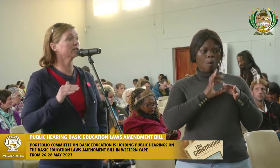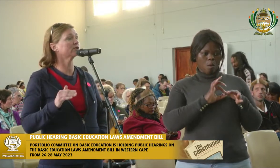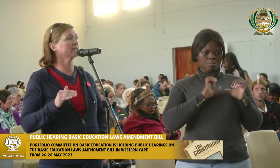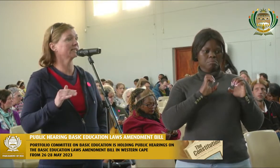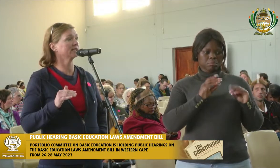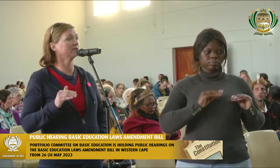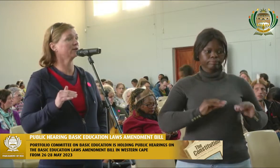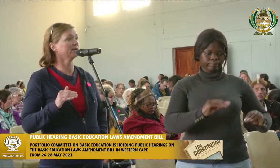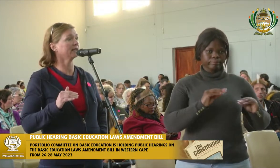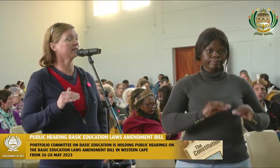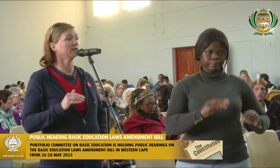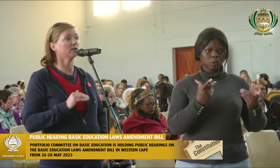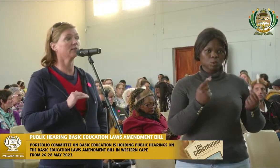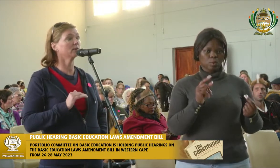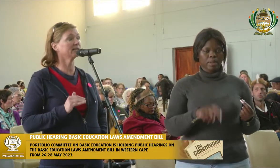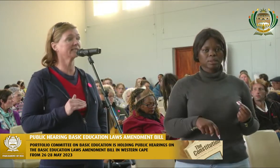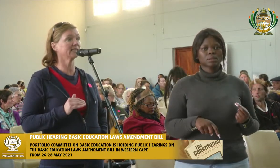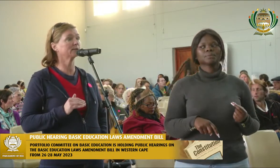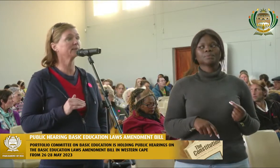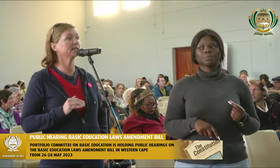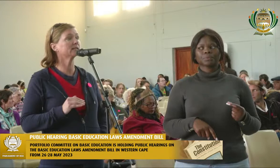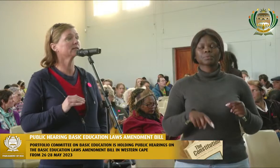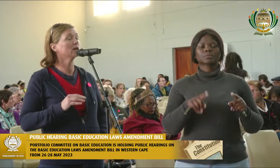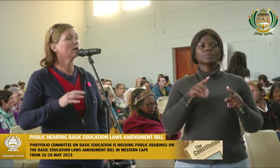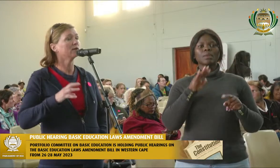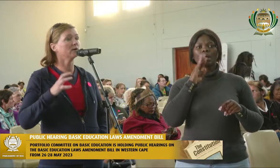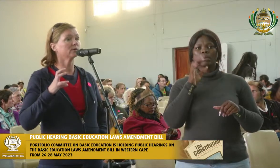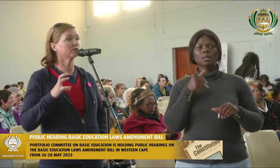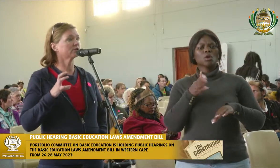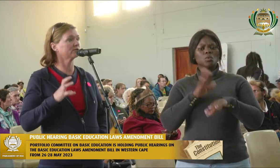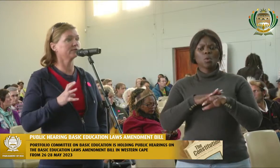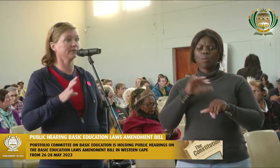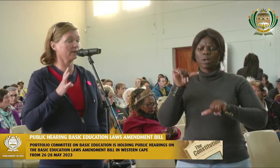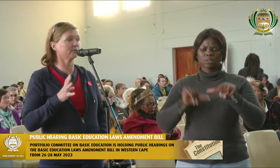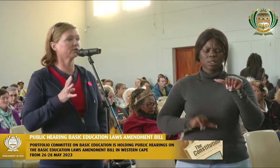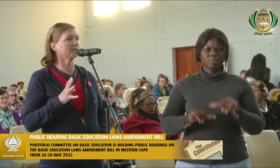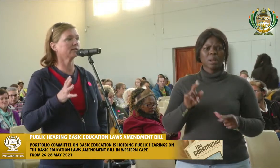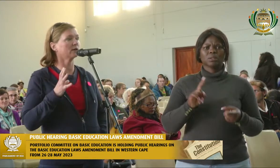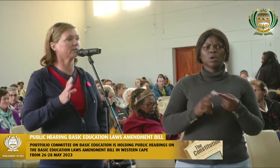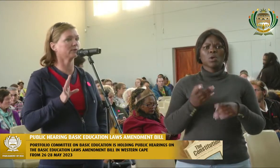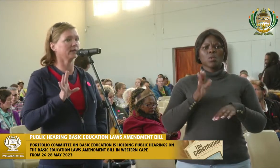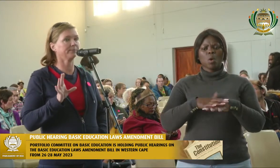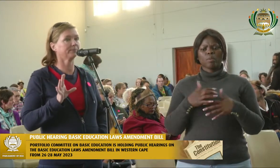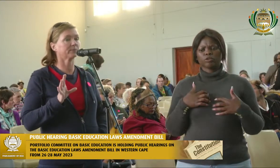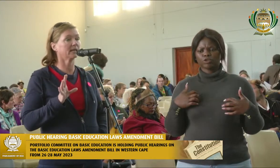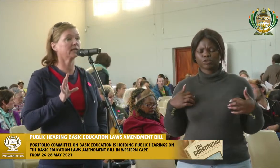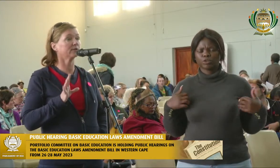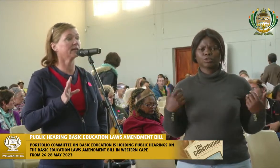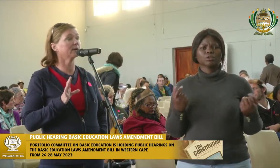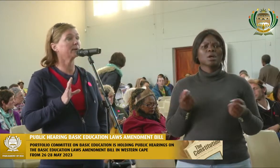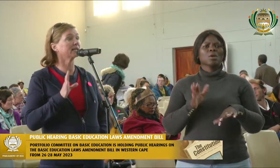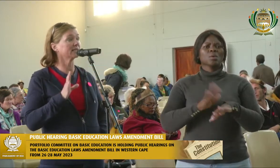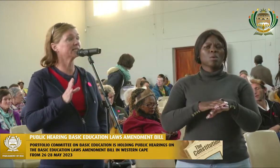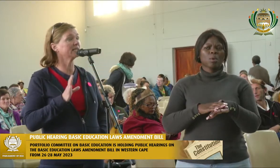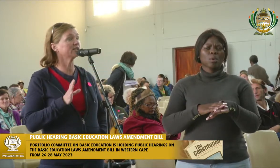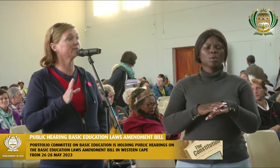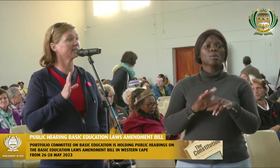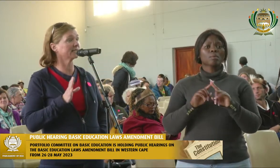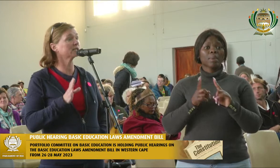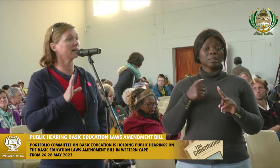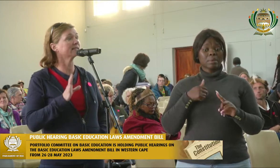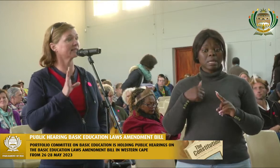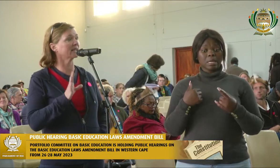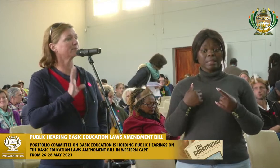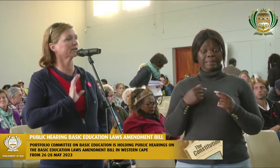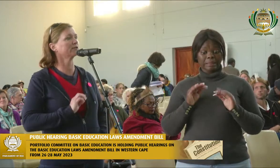take all the stress out of learning. No more assessments, no more stress, none of that. But I did teach him